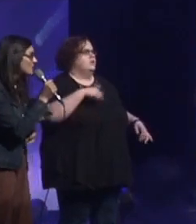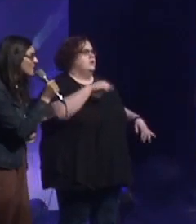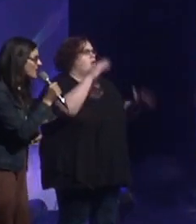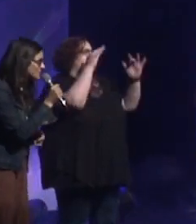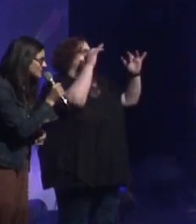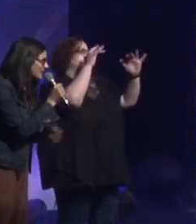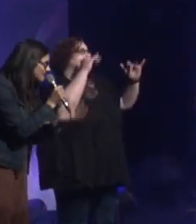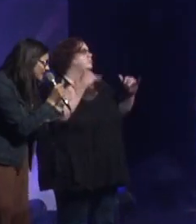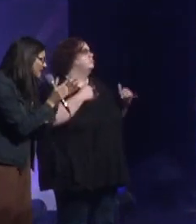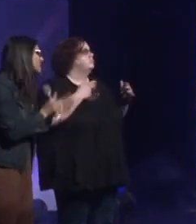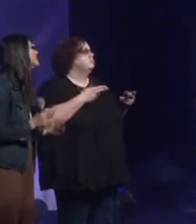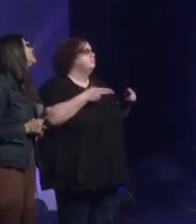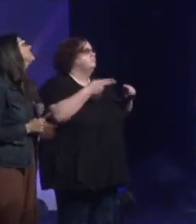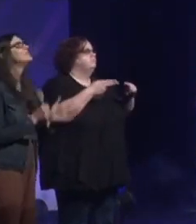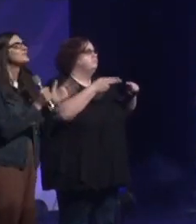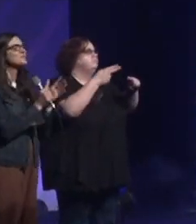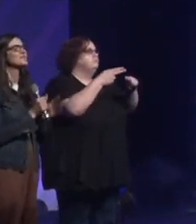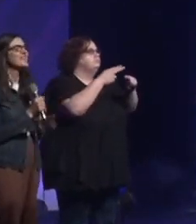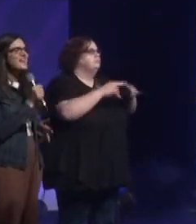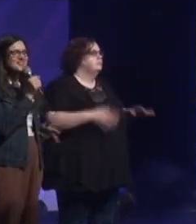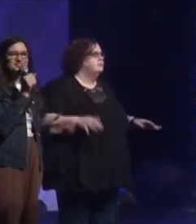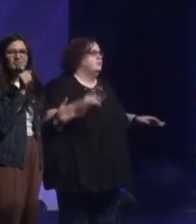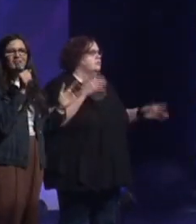Hope erupting,